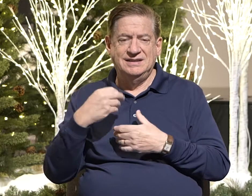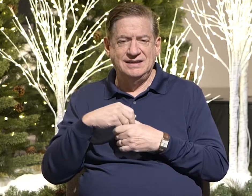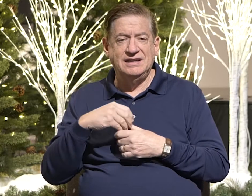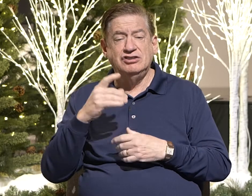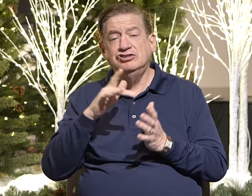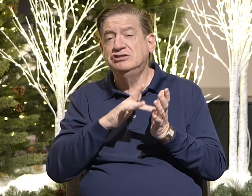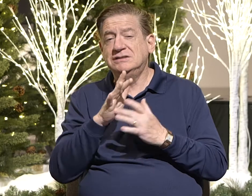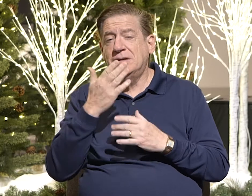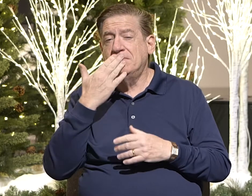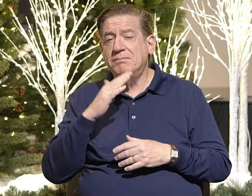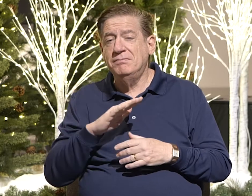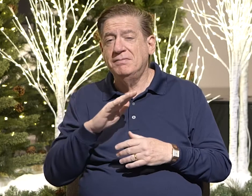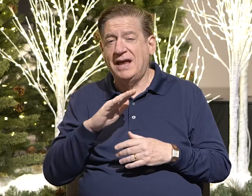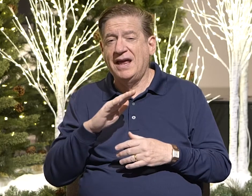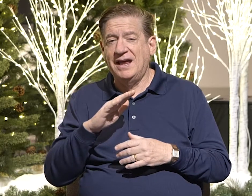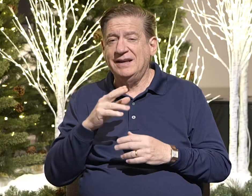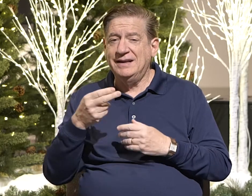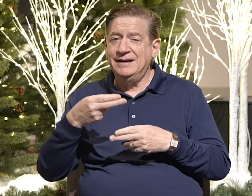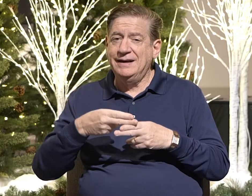a bad rap for hanging out with sinners.